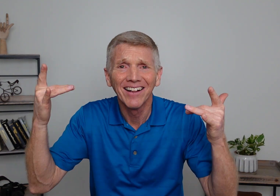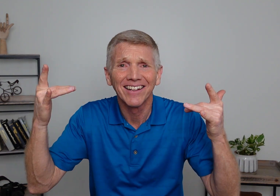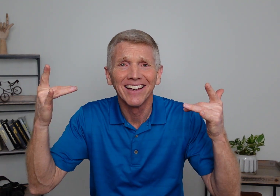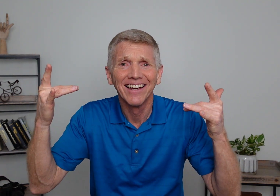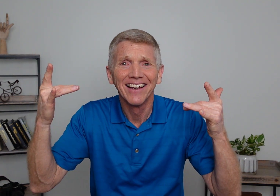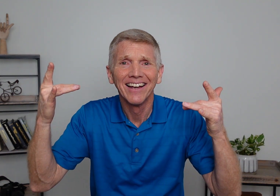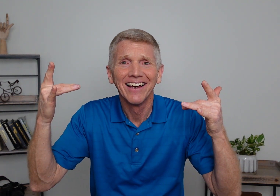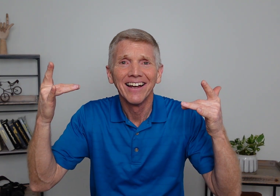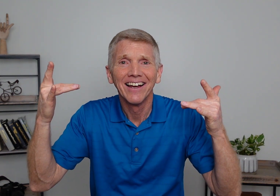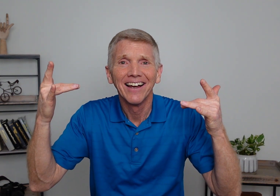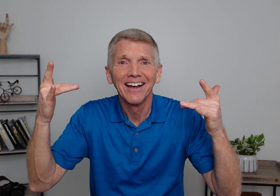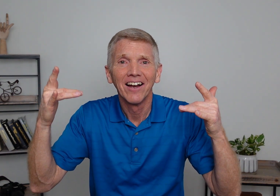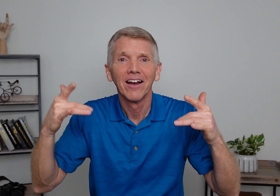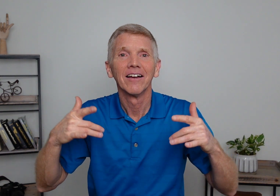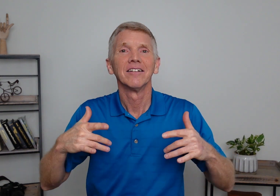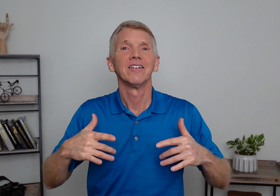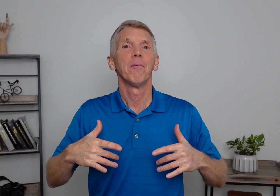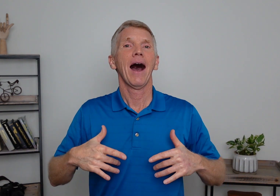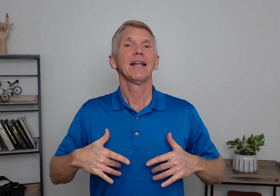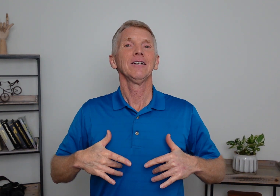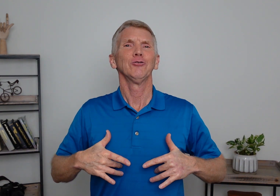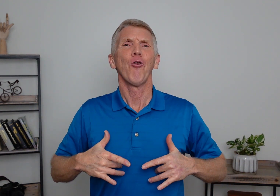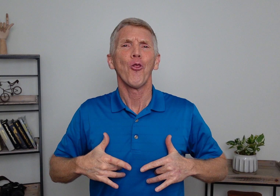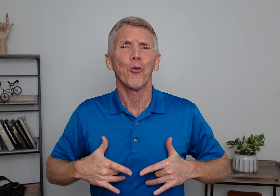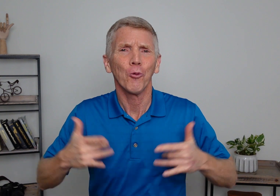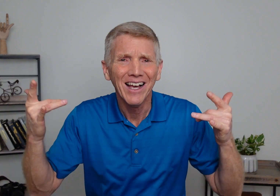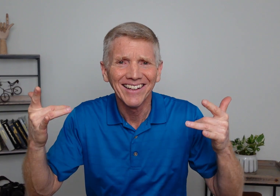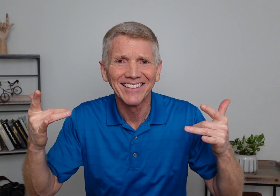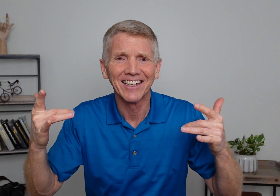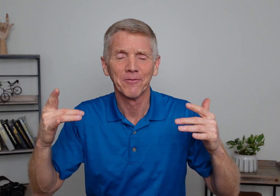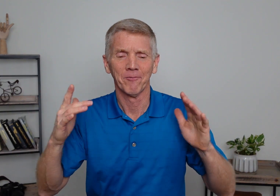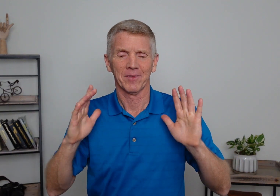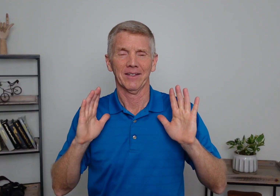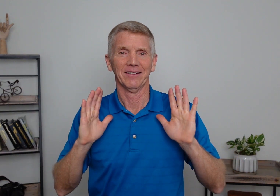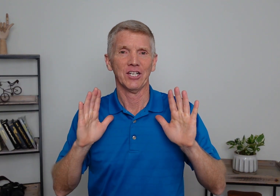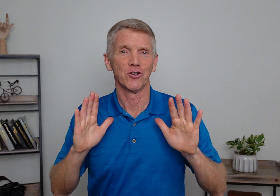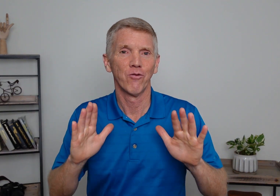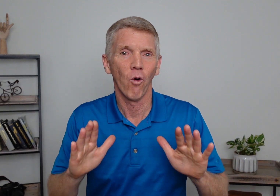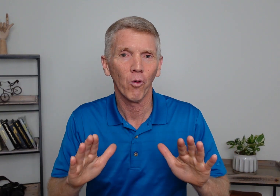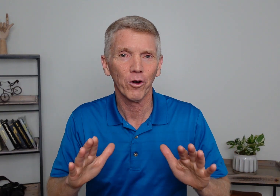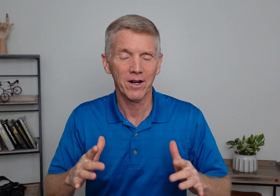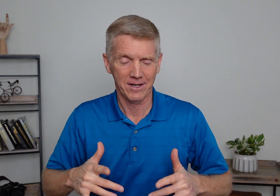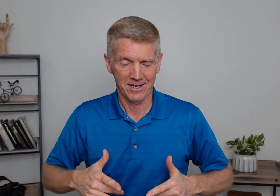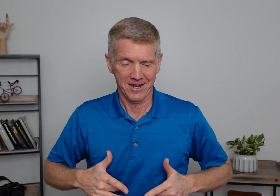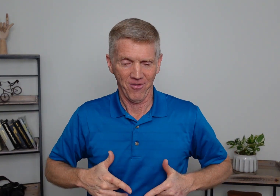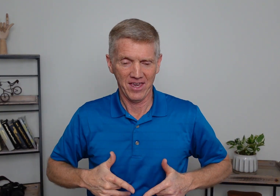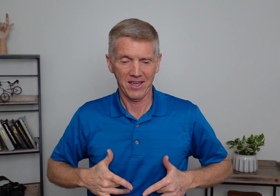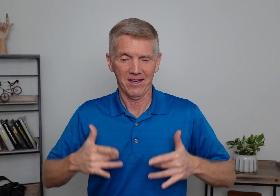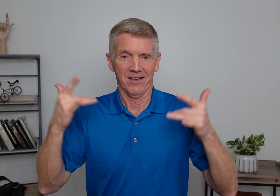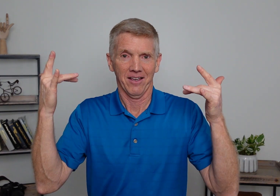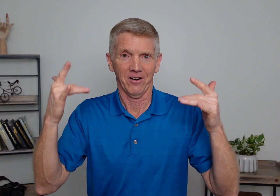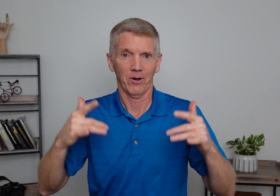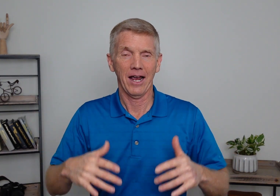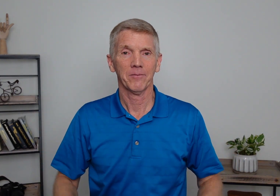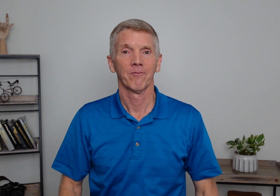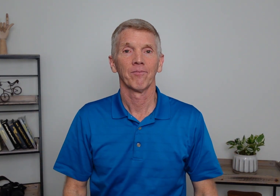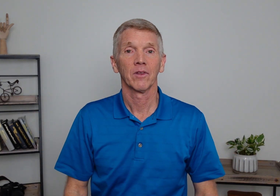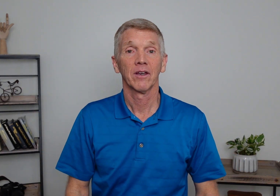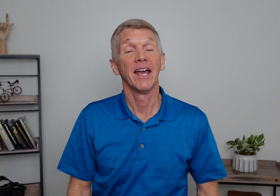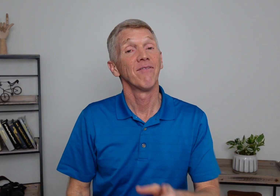thrilled. See the body? Thrilled. Leans forward. Right? Okay, if I